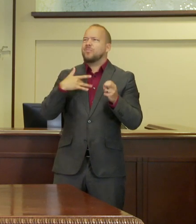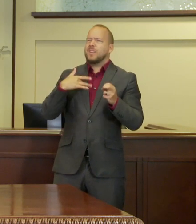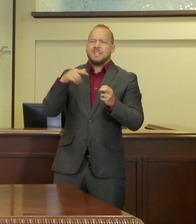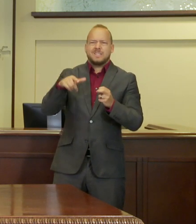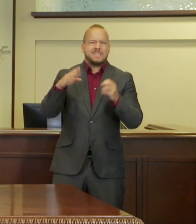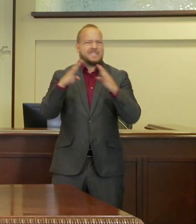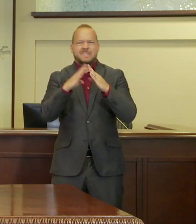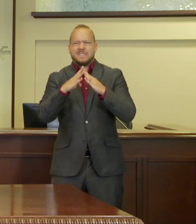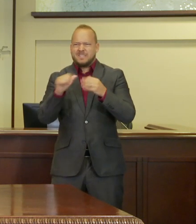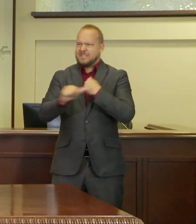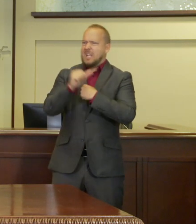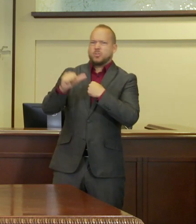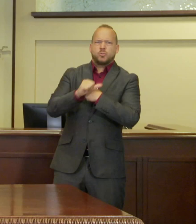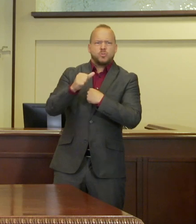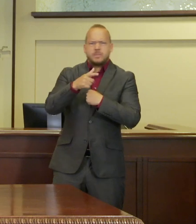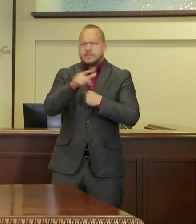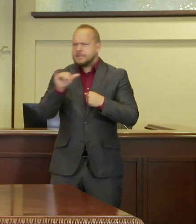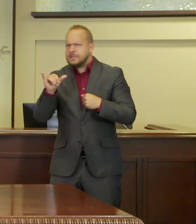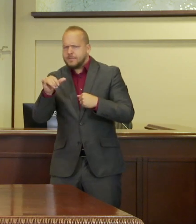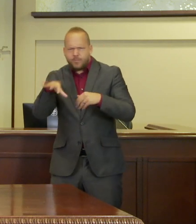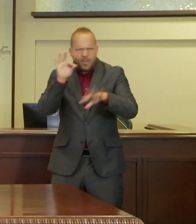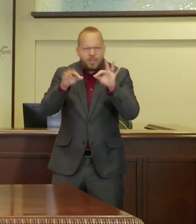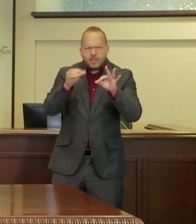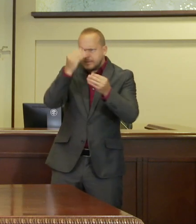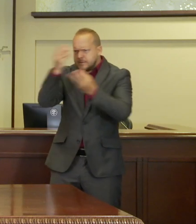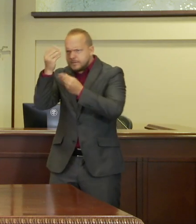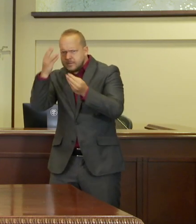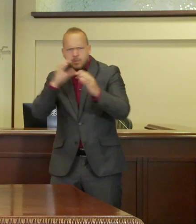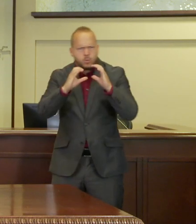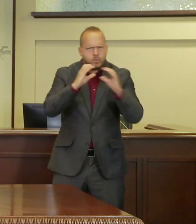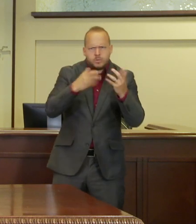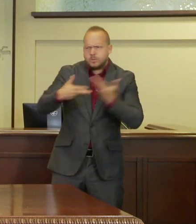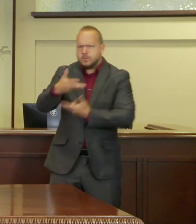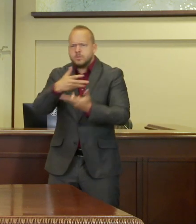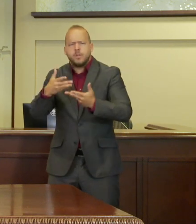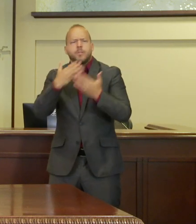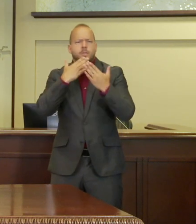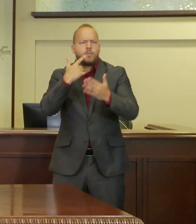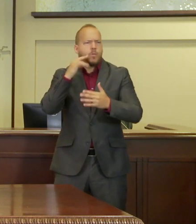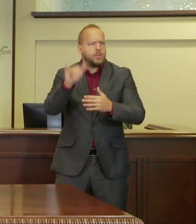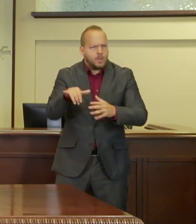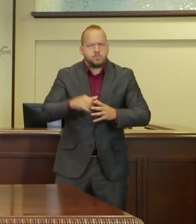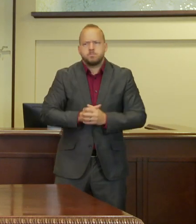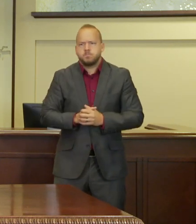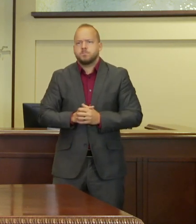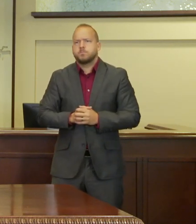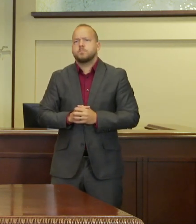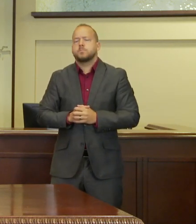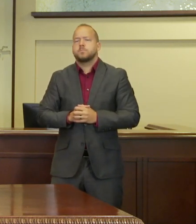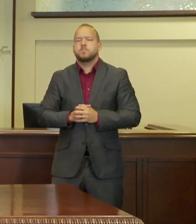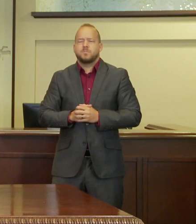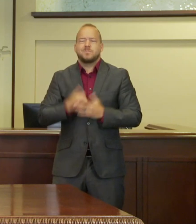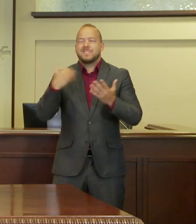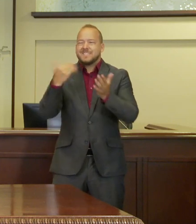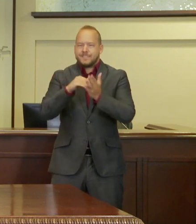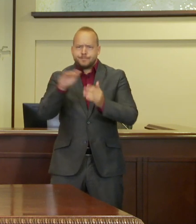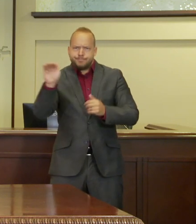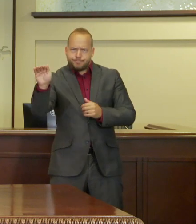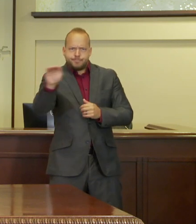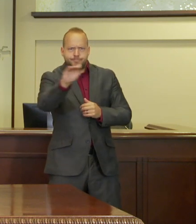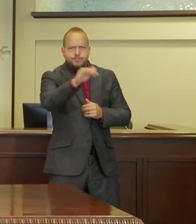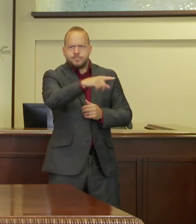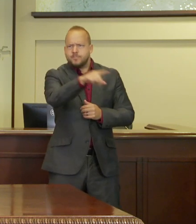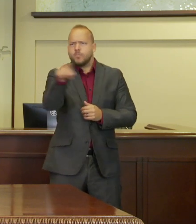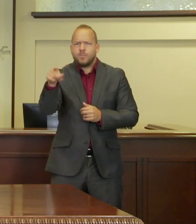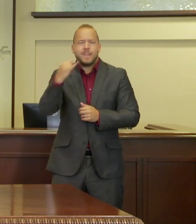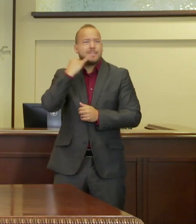last couple of days. We certainly appreciate that and just remind people that if you see